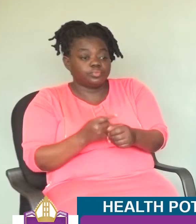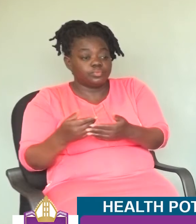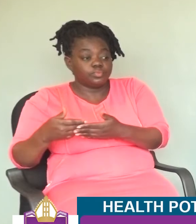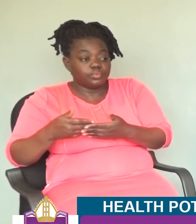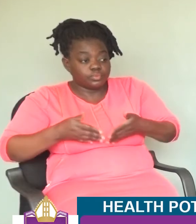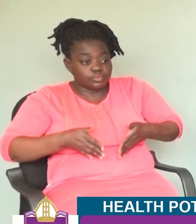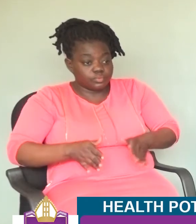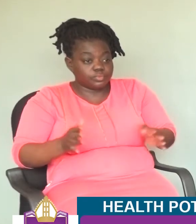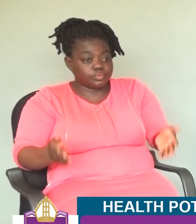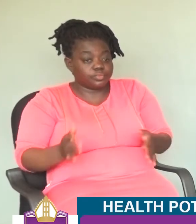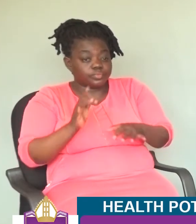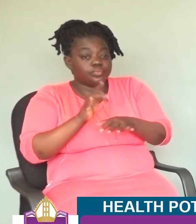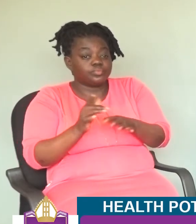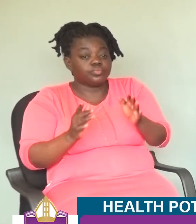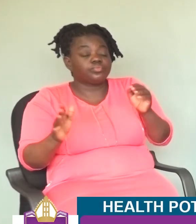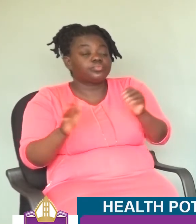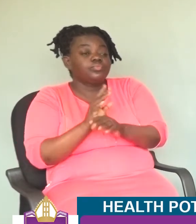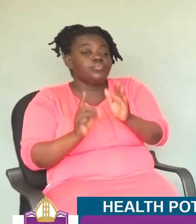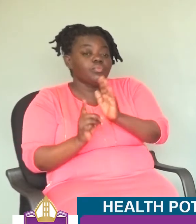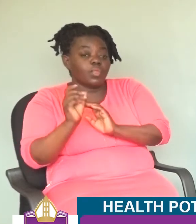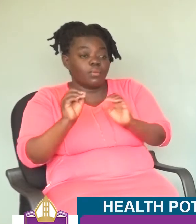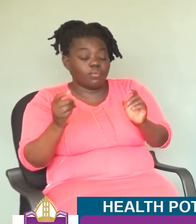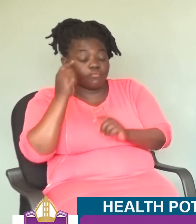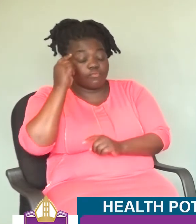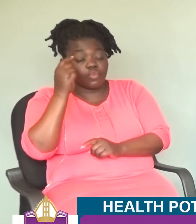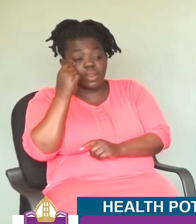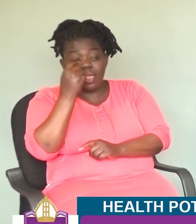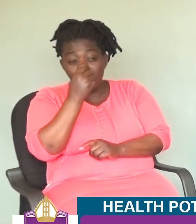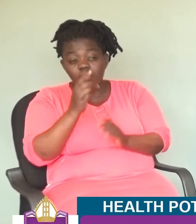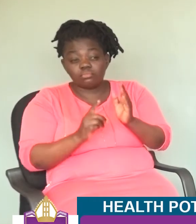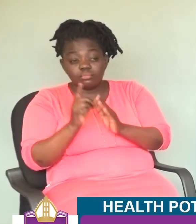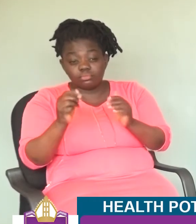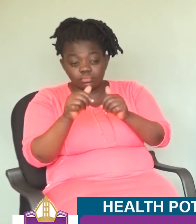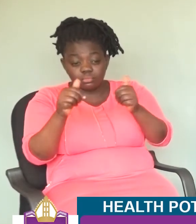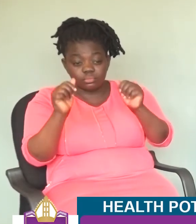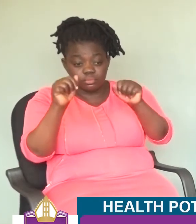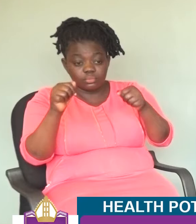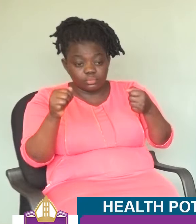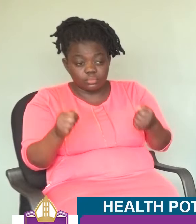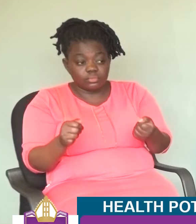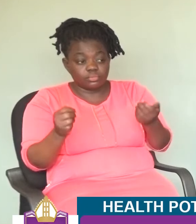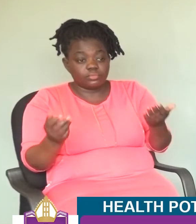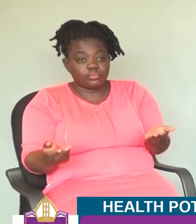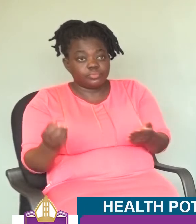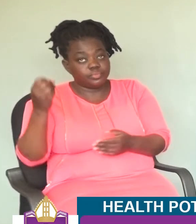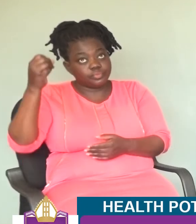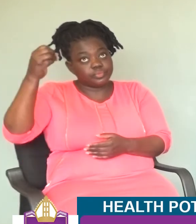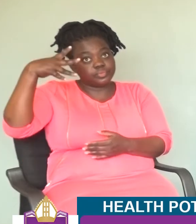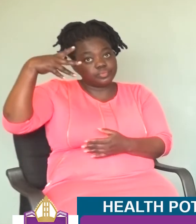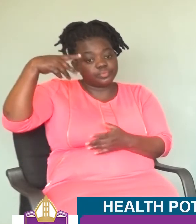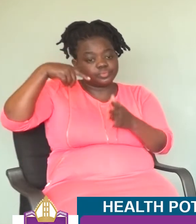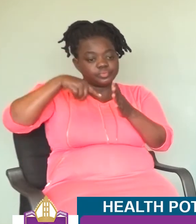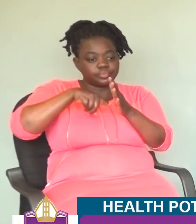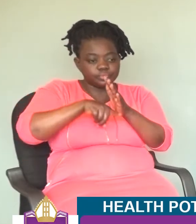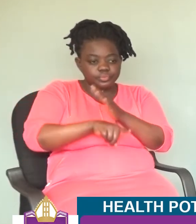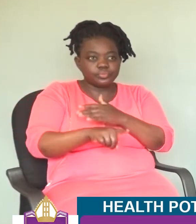the senses are not fully developed. And so, for the eyes to develop very well, they need that sense of being able to light to get into the eyes, and